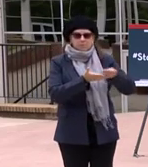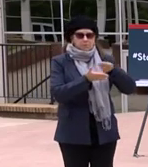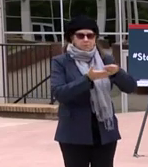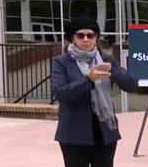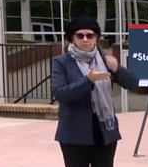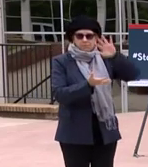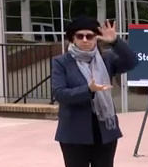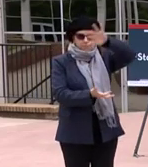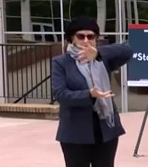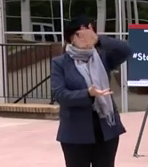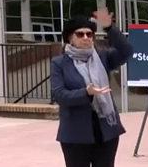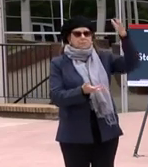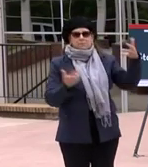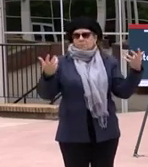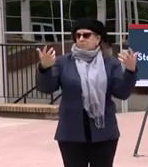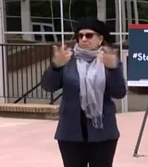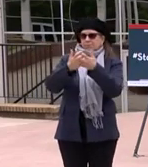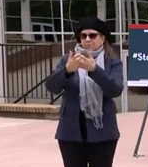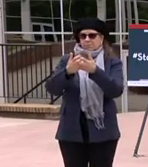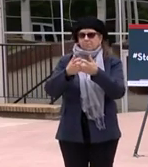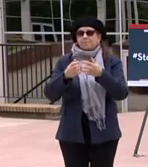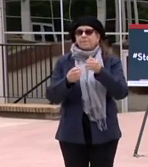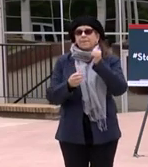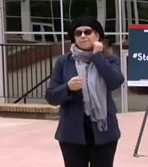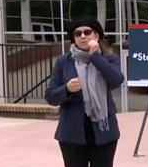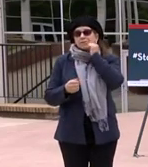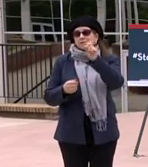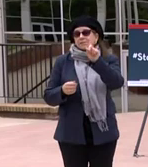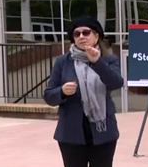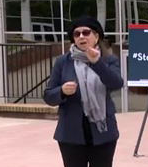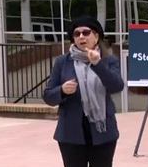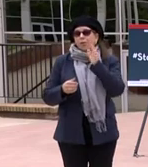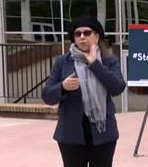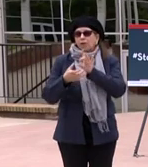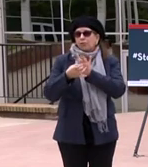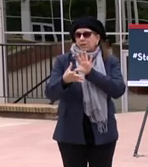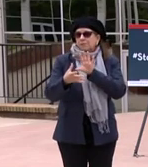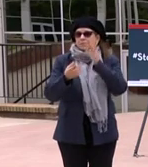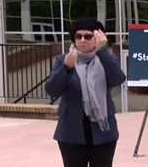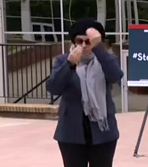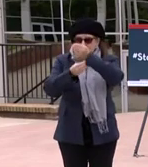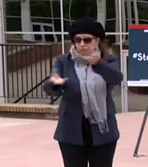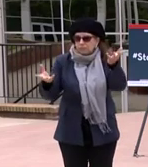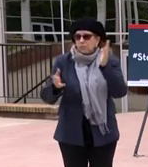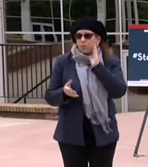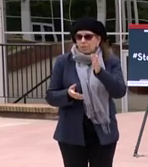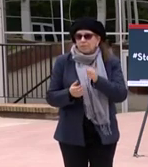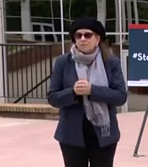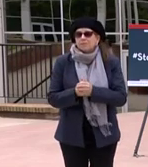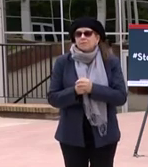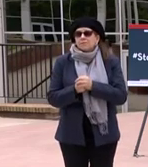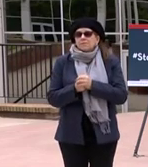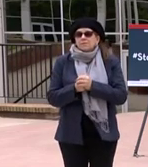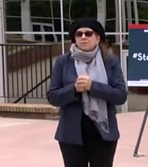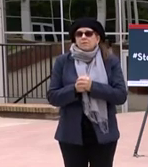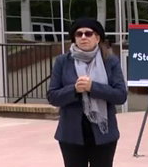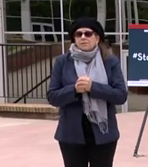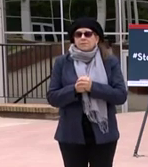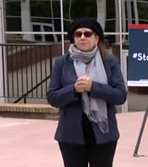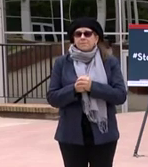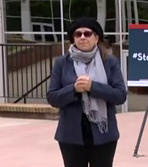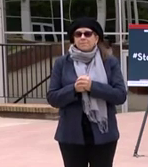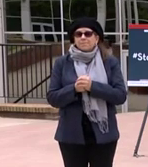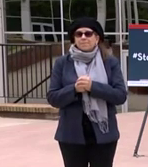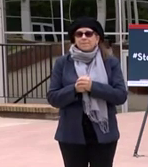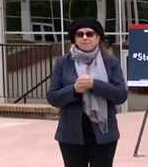do so. However, I want to tell you about a change we will be making. If you have been tracking data,